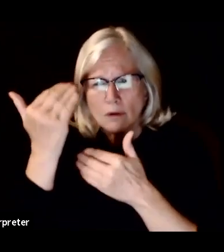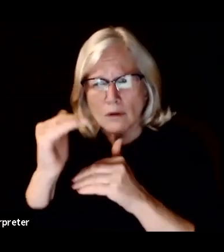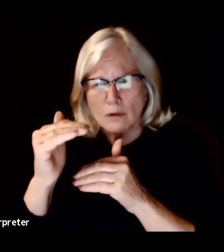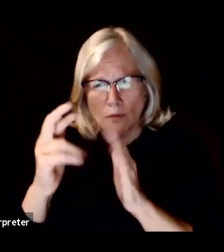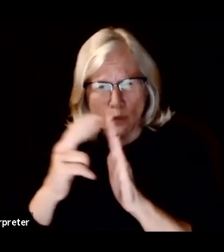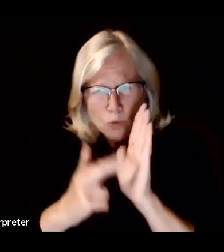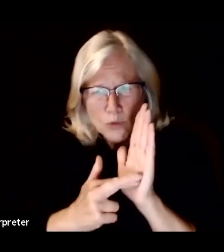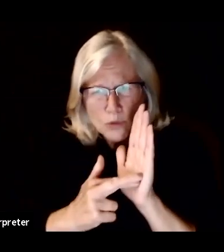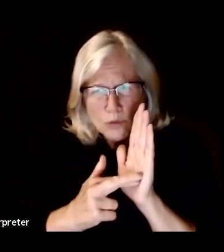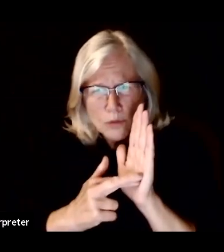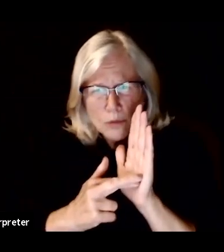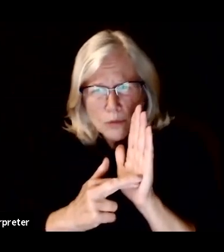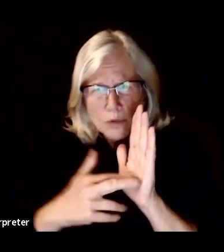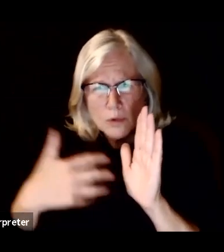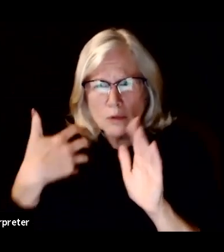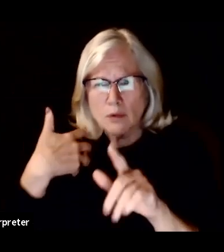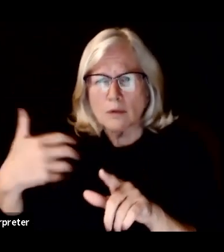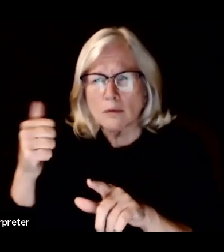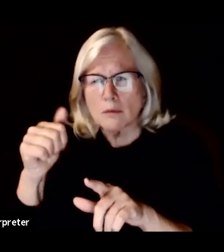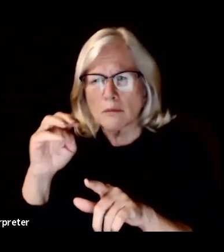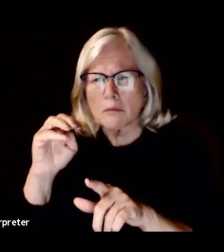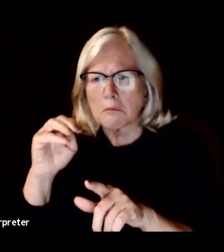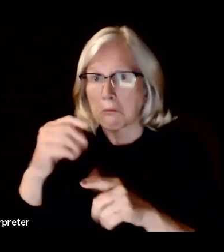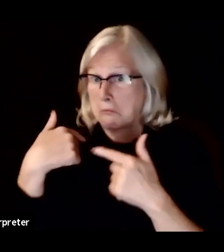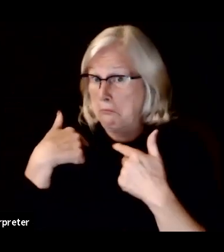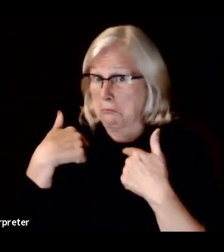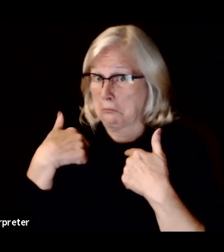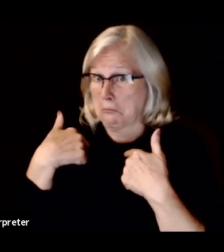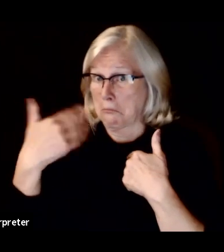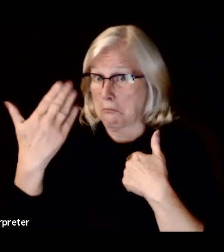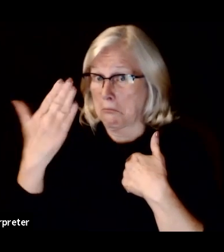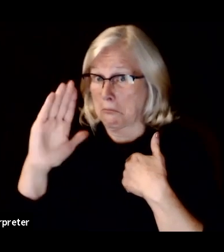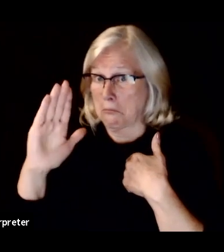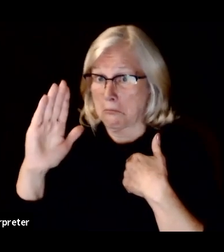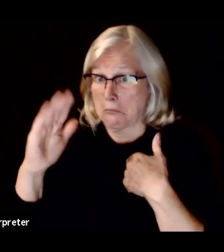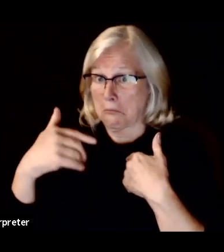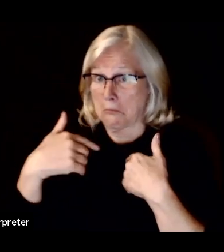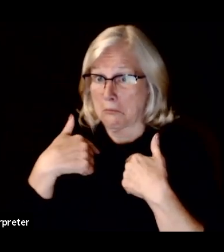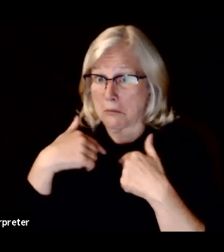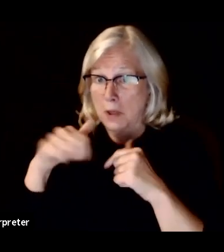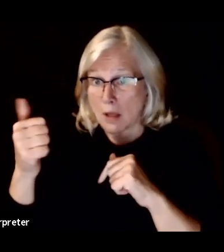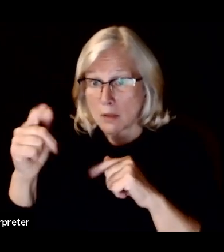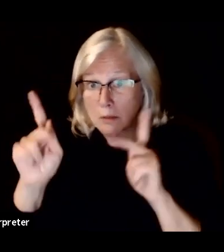if Chris, if you have any either data or recollection of that.